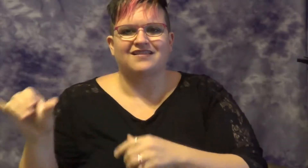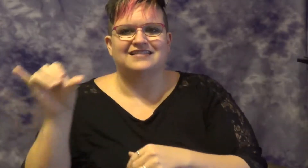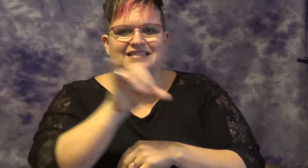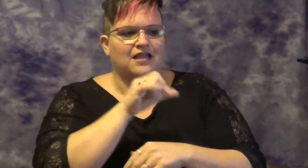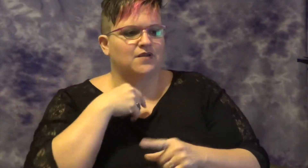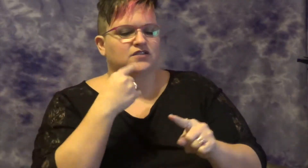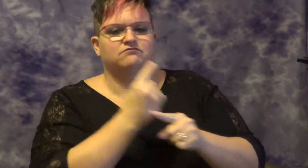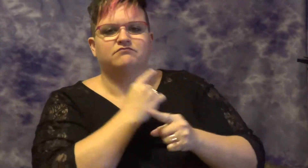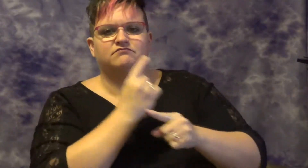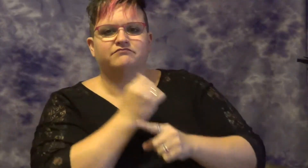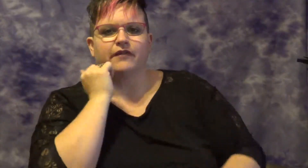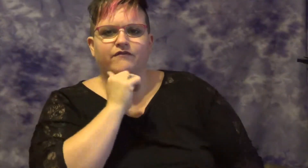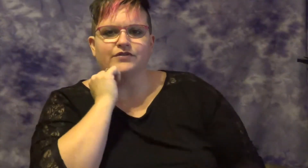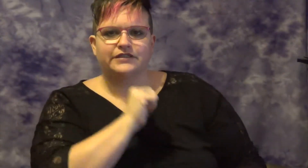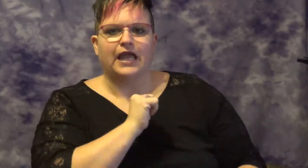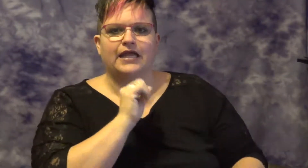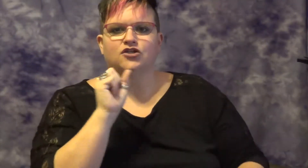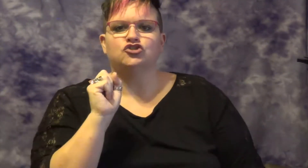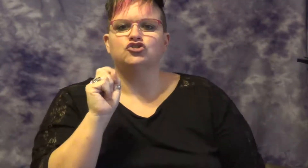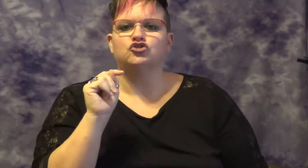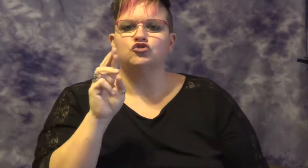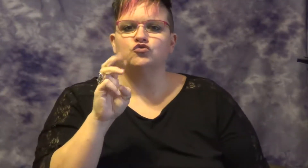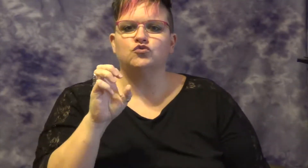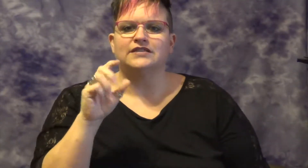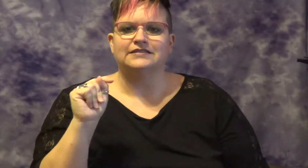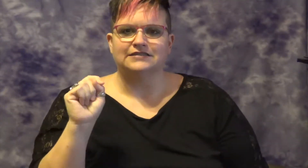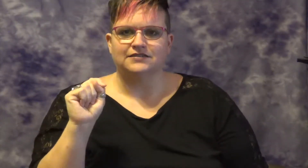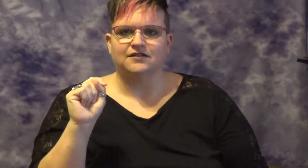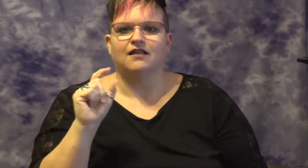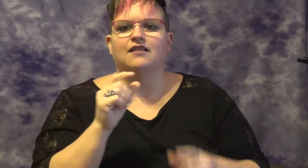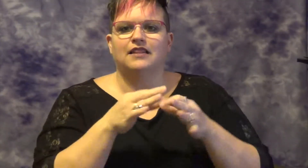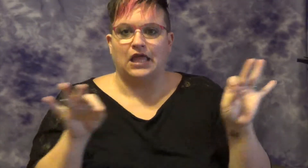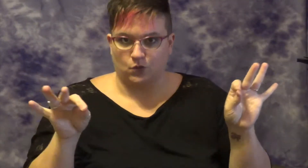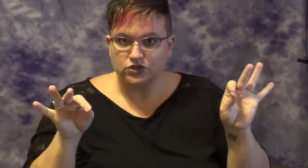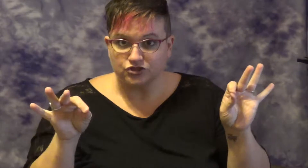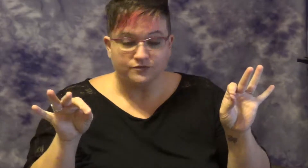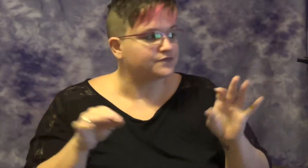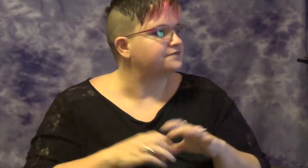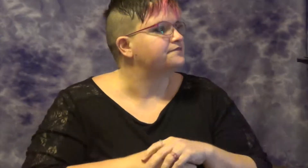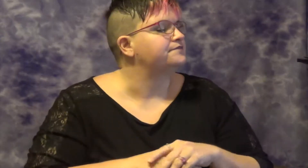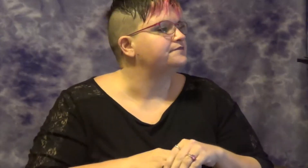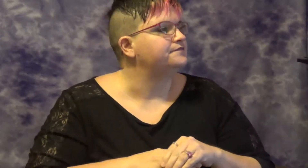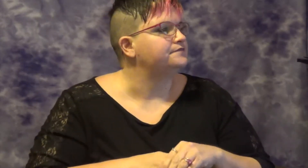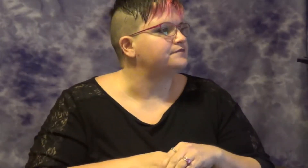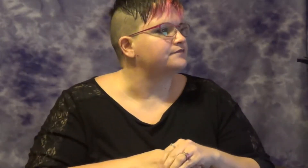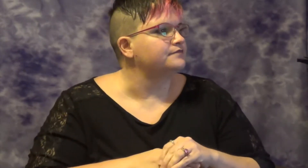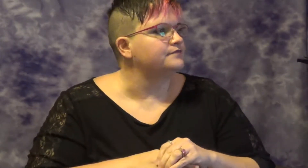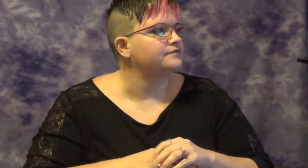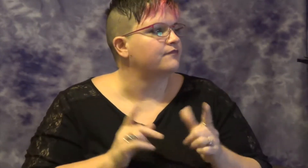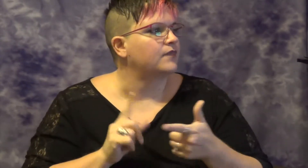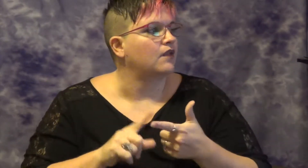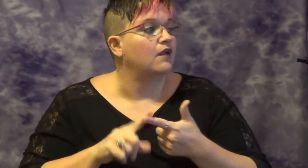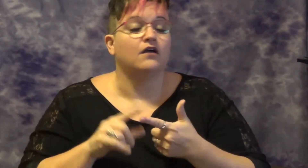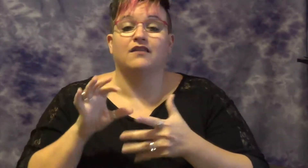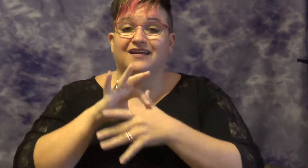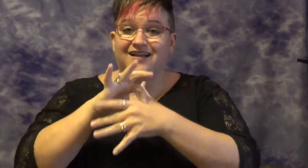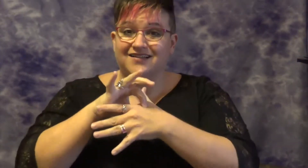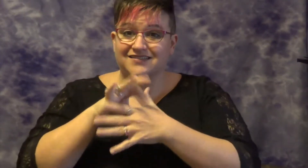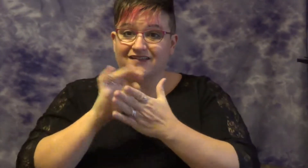know my goal is the same every day that I go. And they know that I will not be using specific street language,